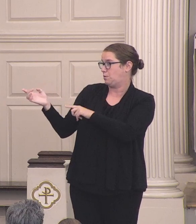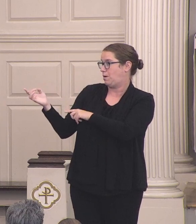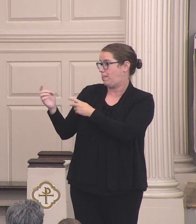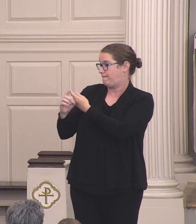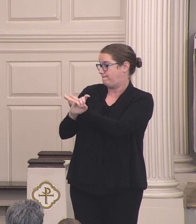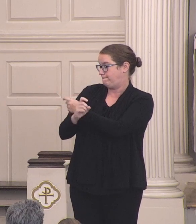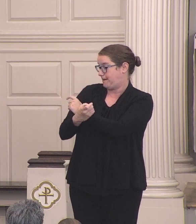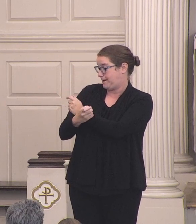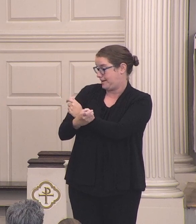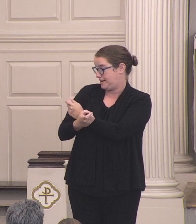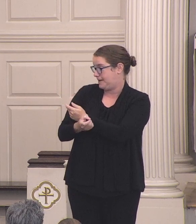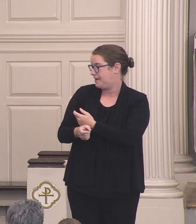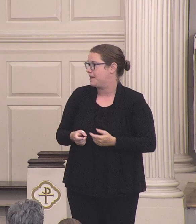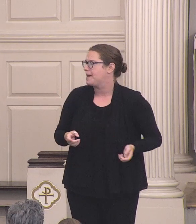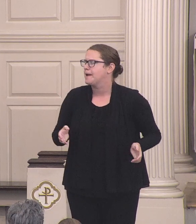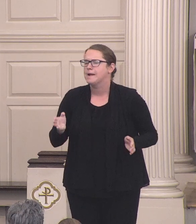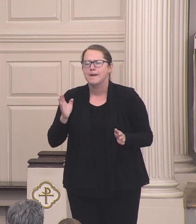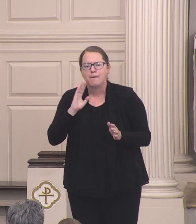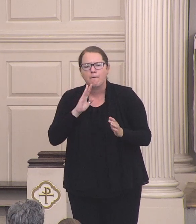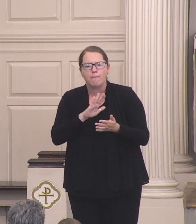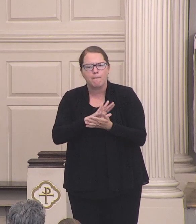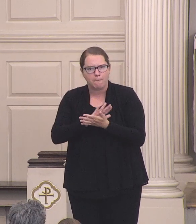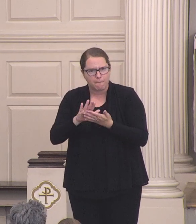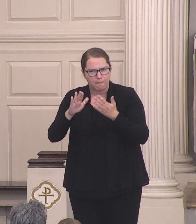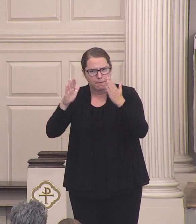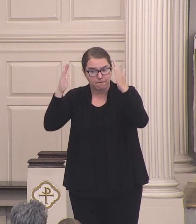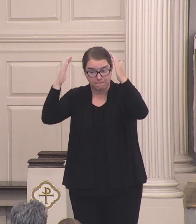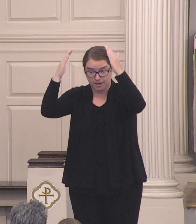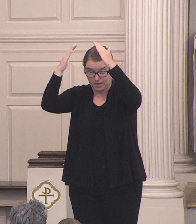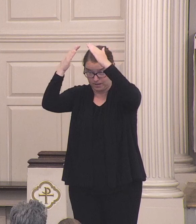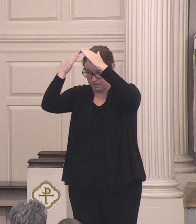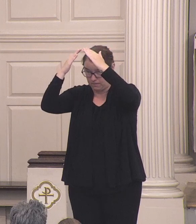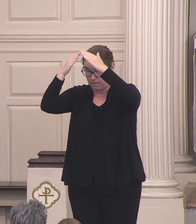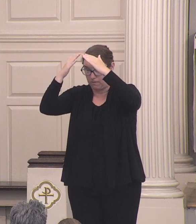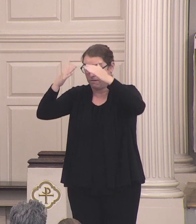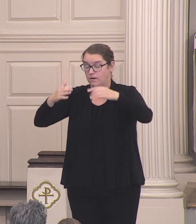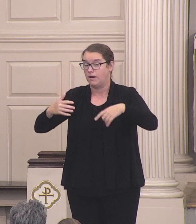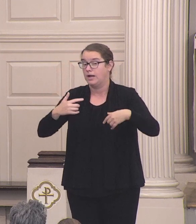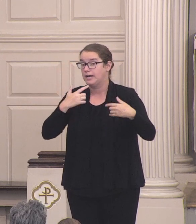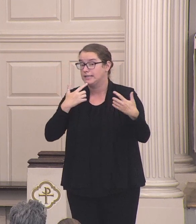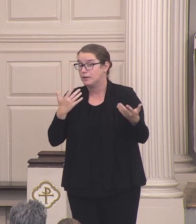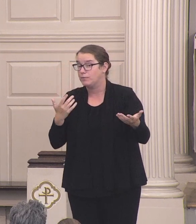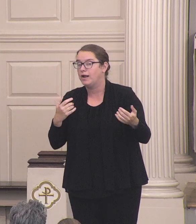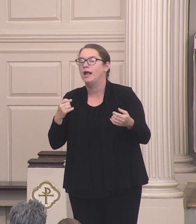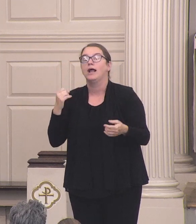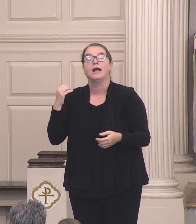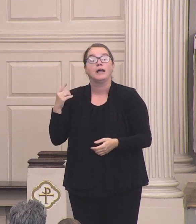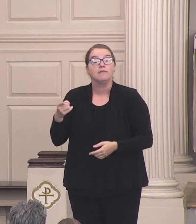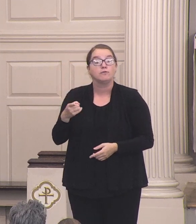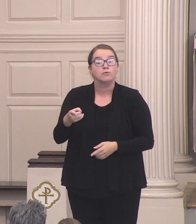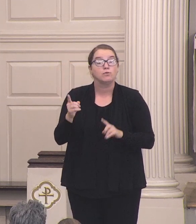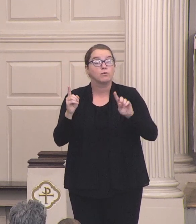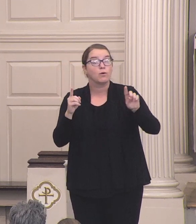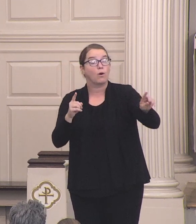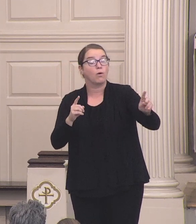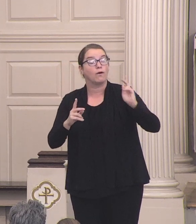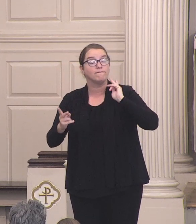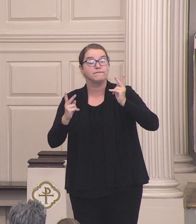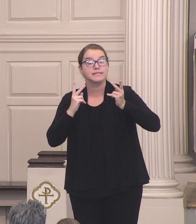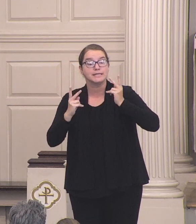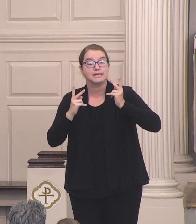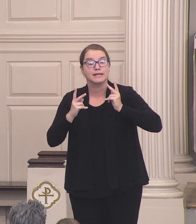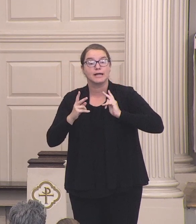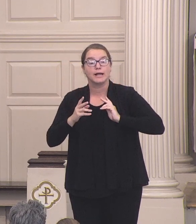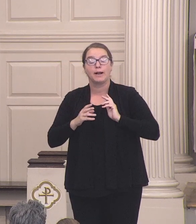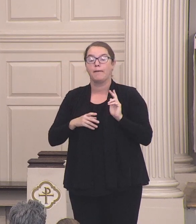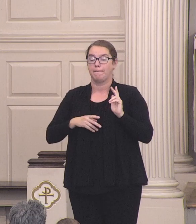guided that today whoever will visit any of these people that are 60 years and above will